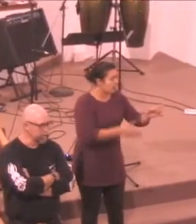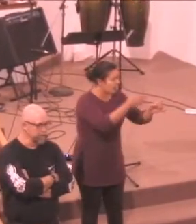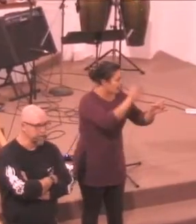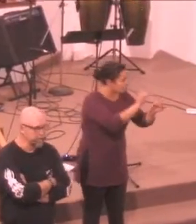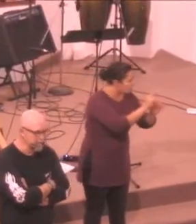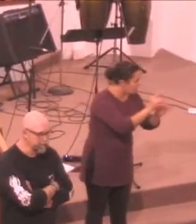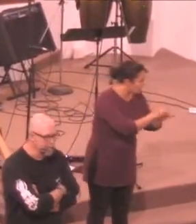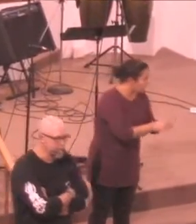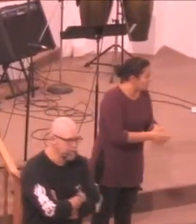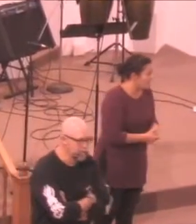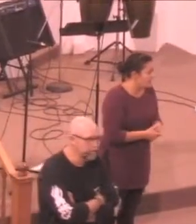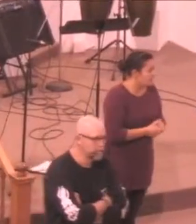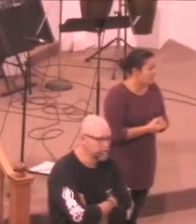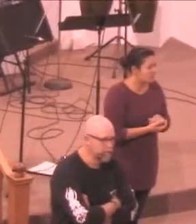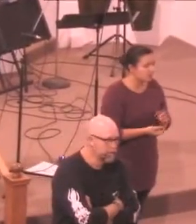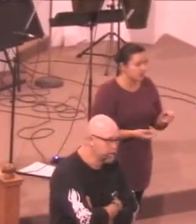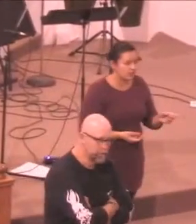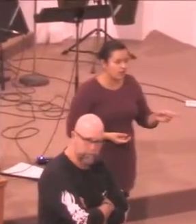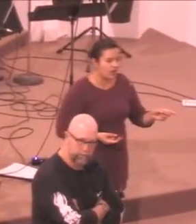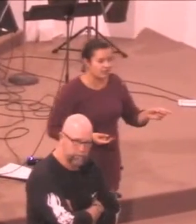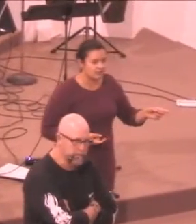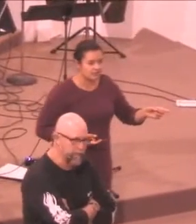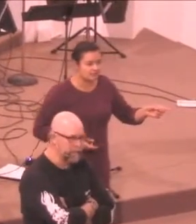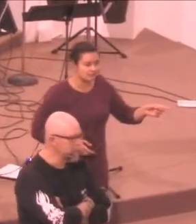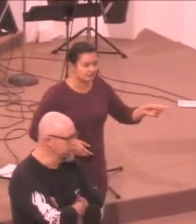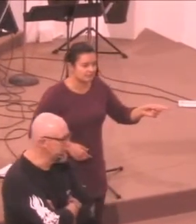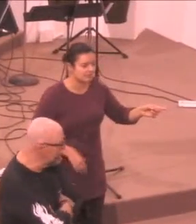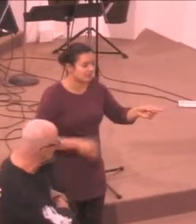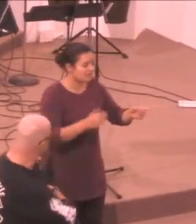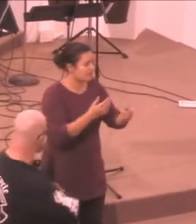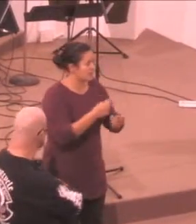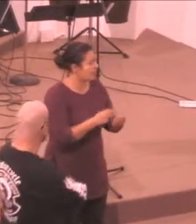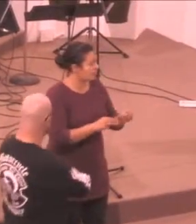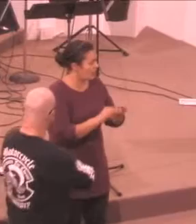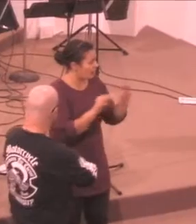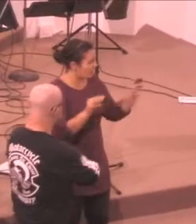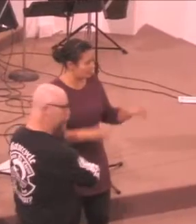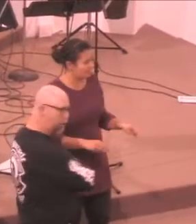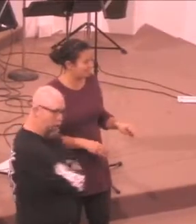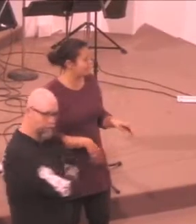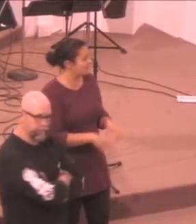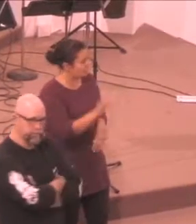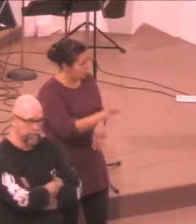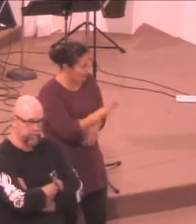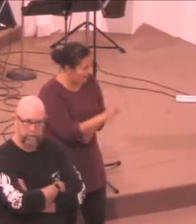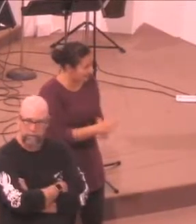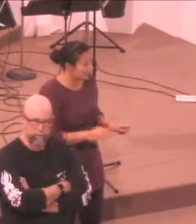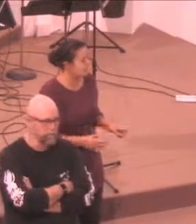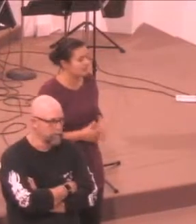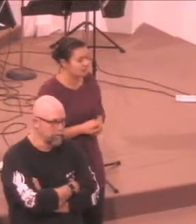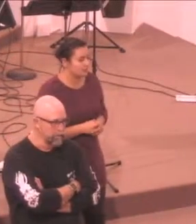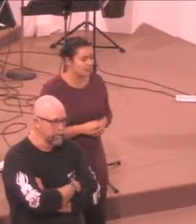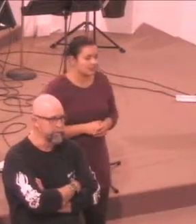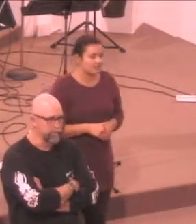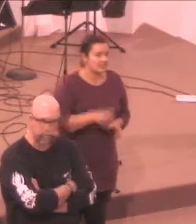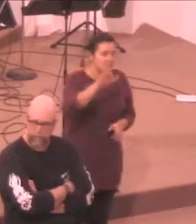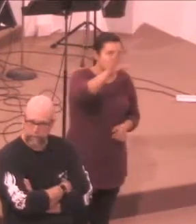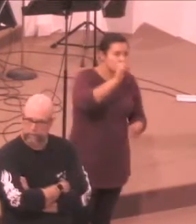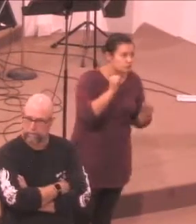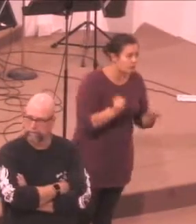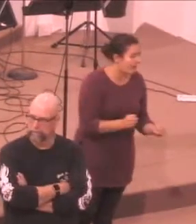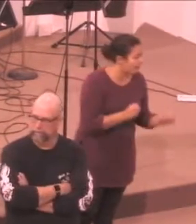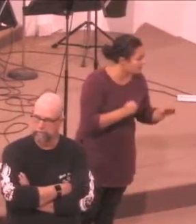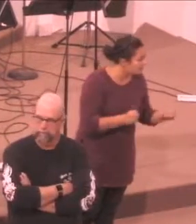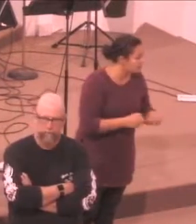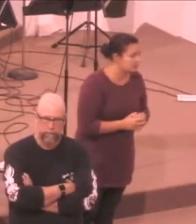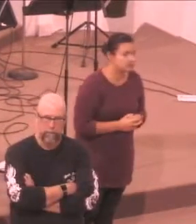God's word. Somebody else said something. State of Montana. State of Montana. What'd you say? The cross. The cross. His strength.